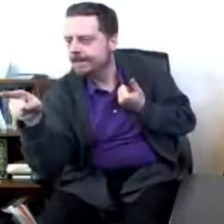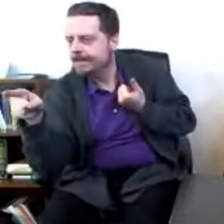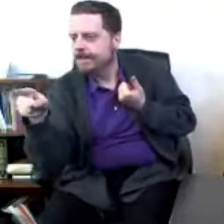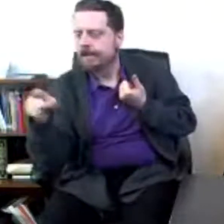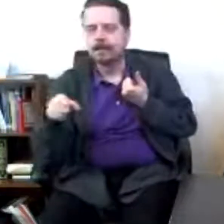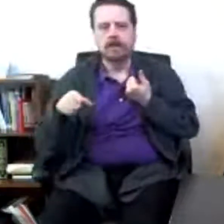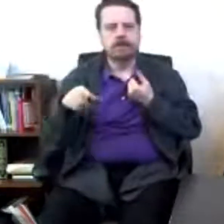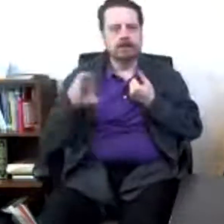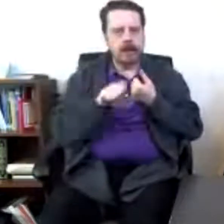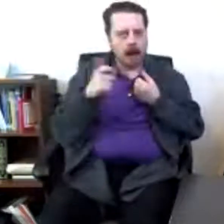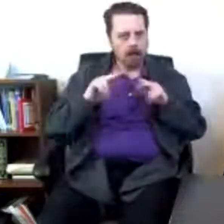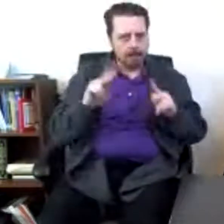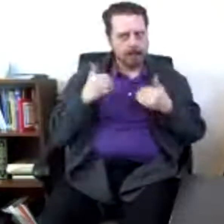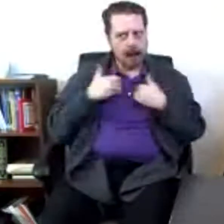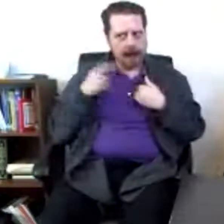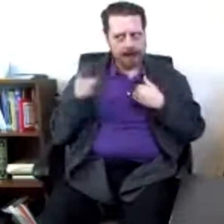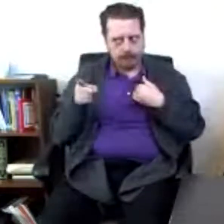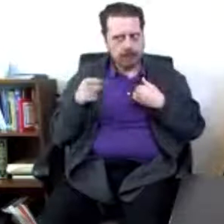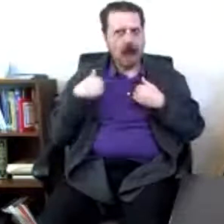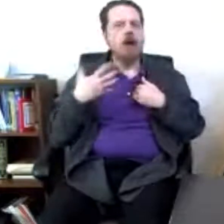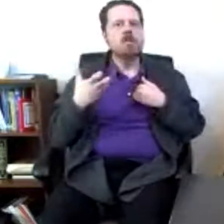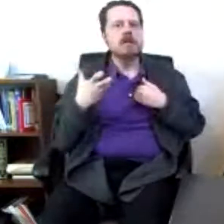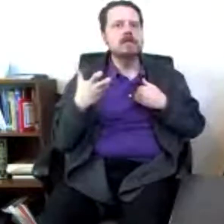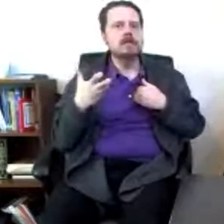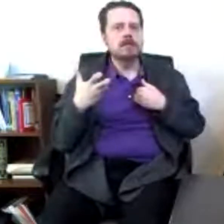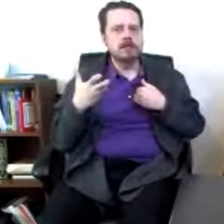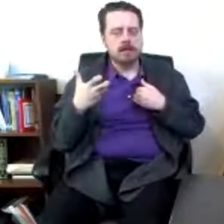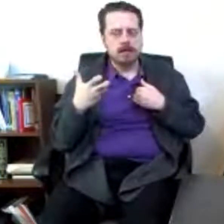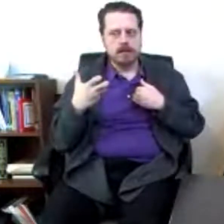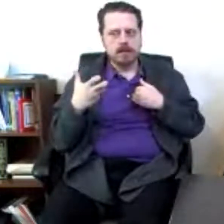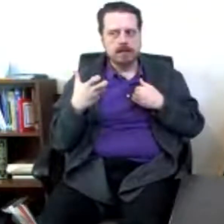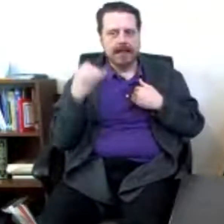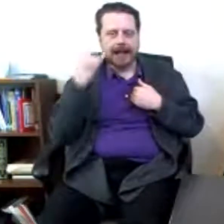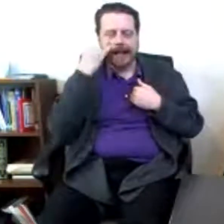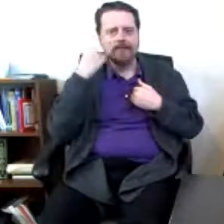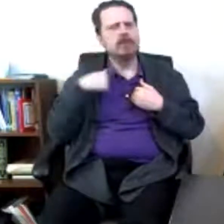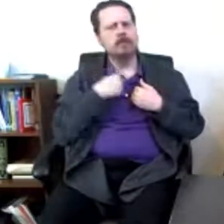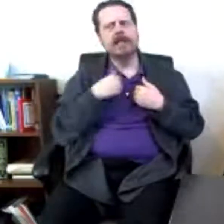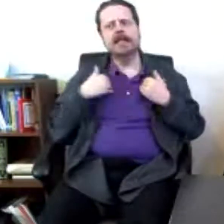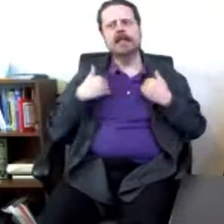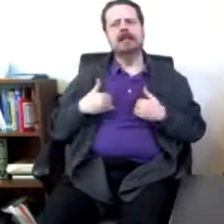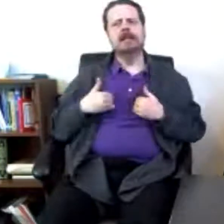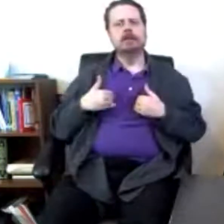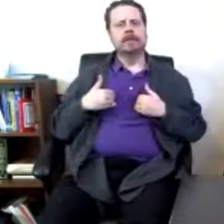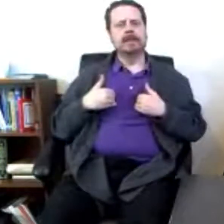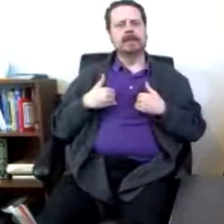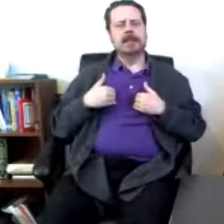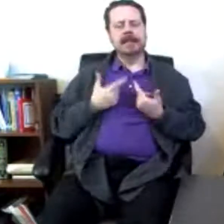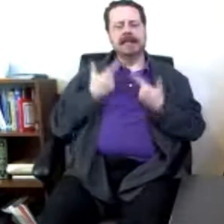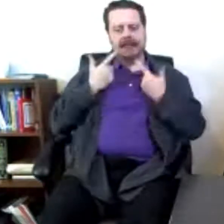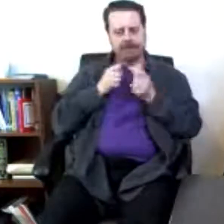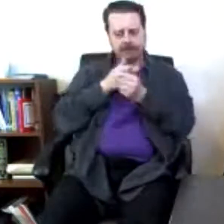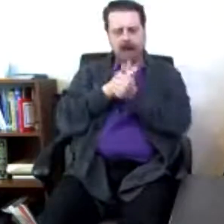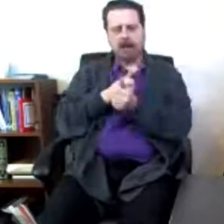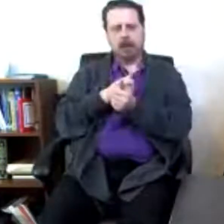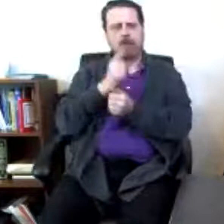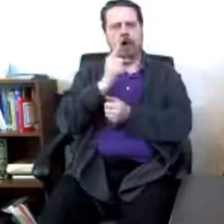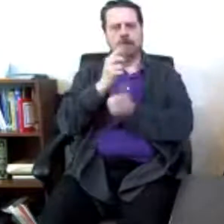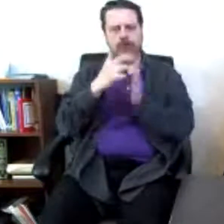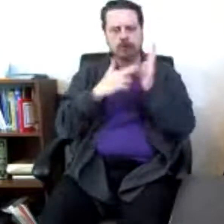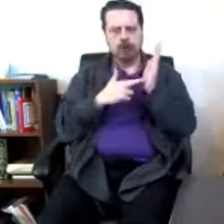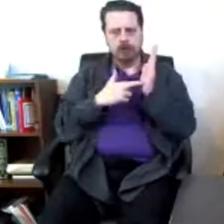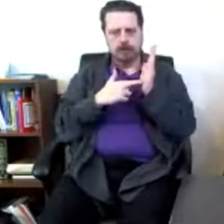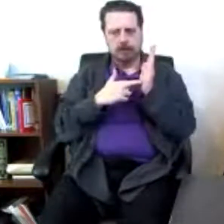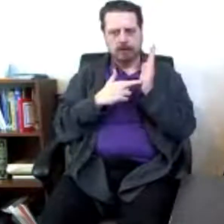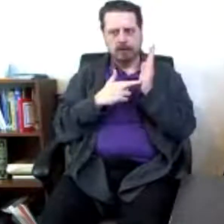that is in the hands of others. So if we just as humans live by this rule, that we are